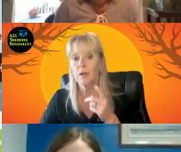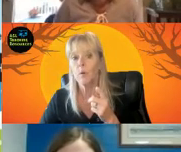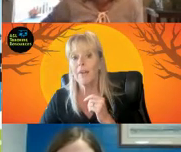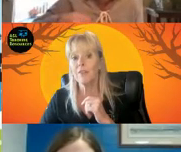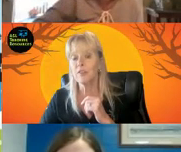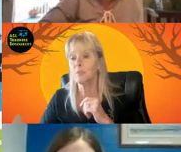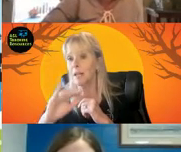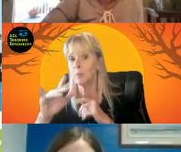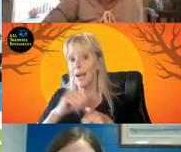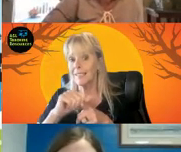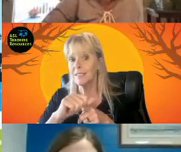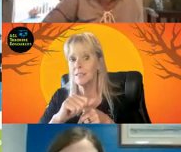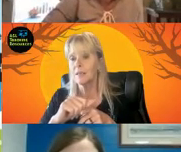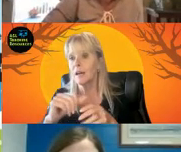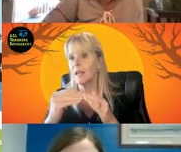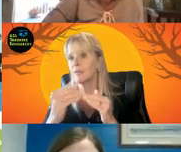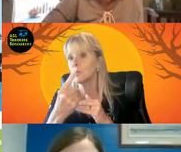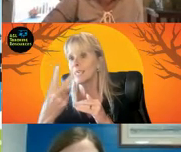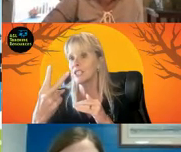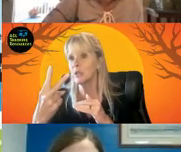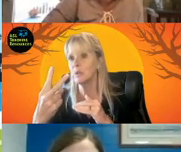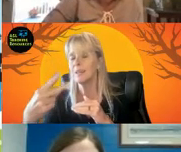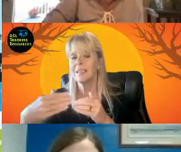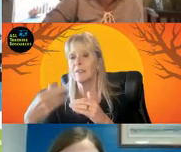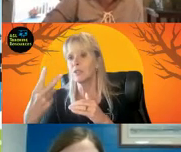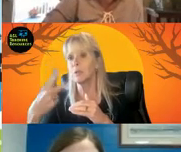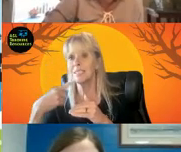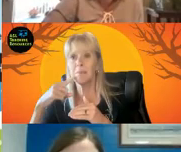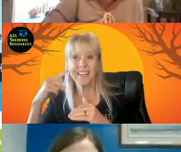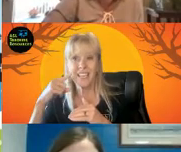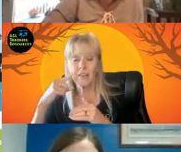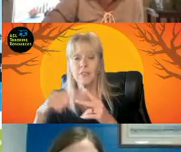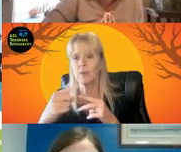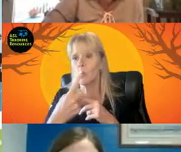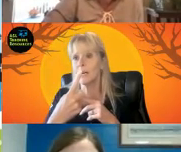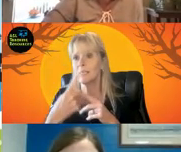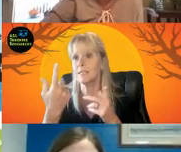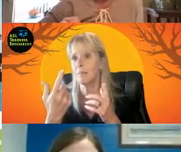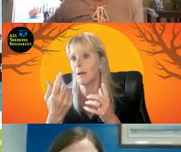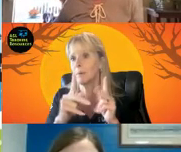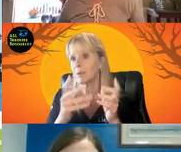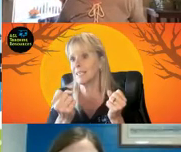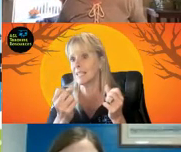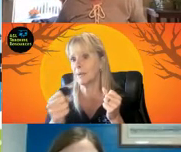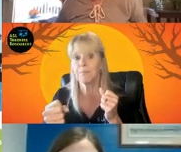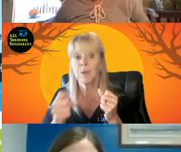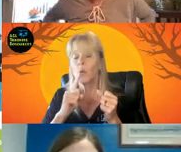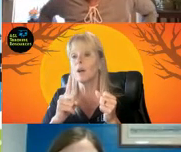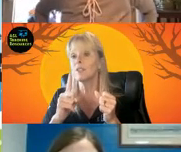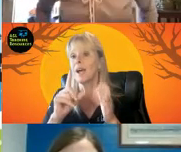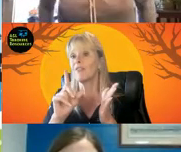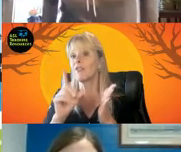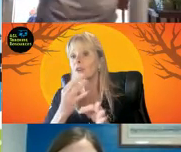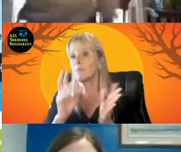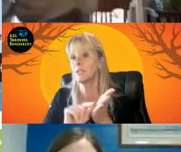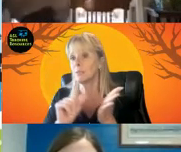there. We have finger spelling practice, levels 1 and 2. Level 2 is done by deaf. Level 1 is done by people that sign. We